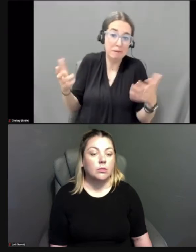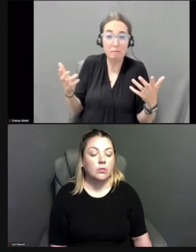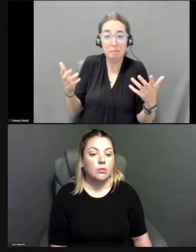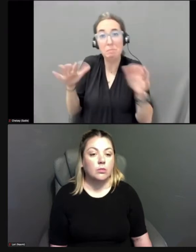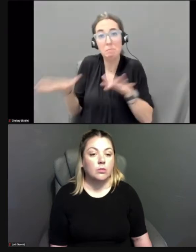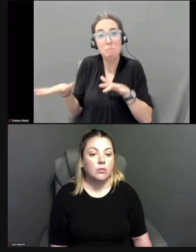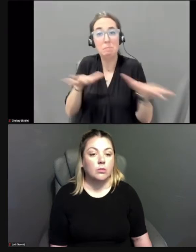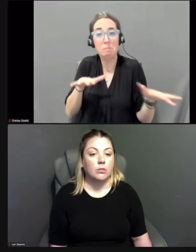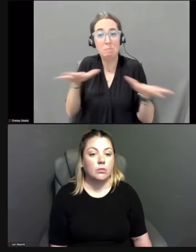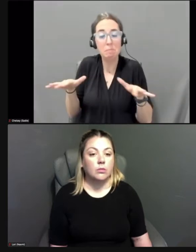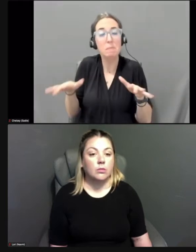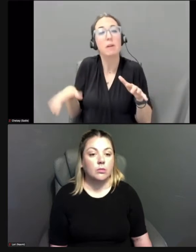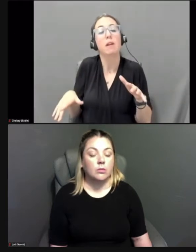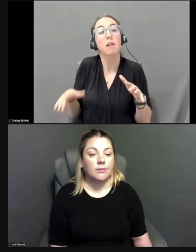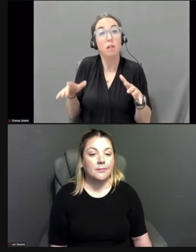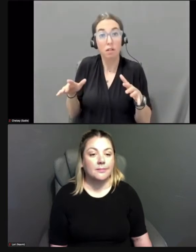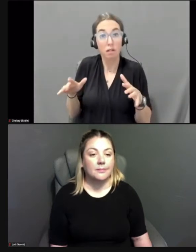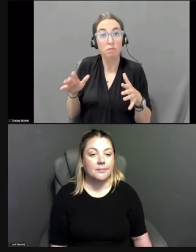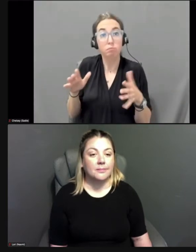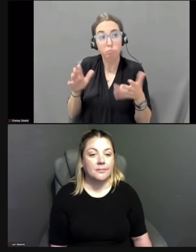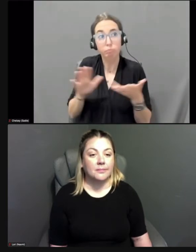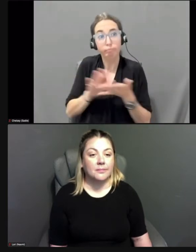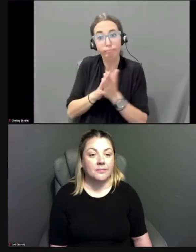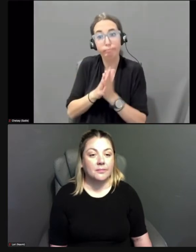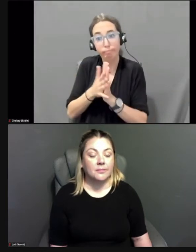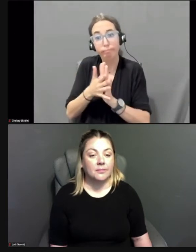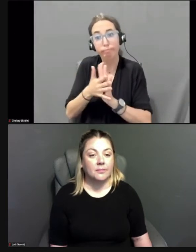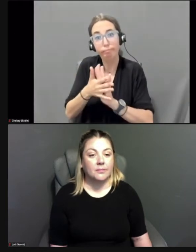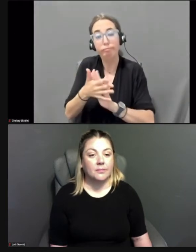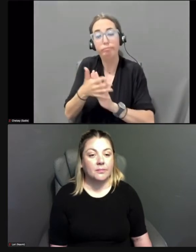just coincidentally, I think that kind of meshed with